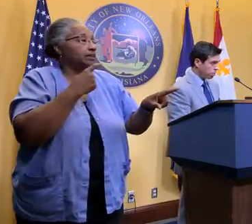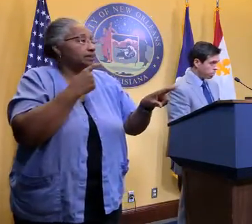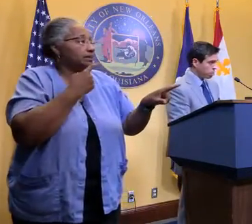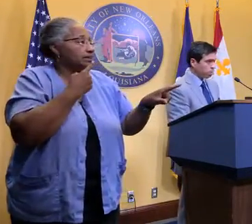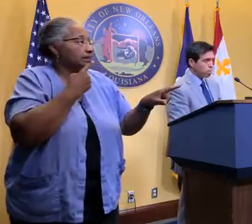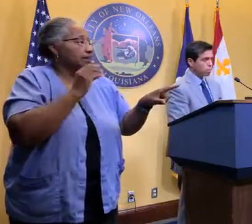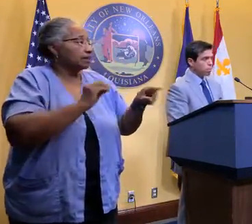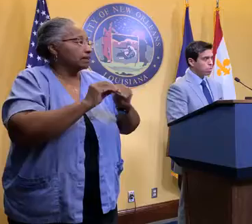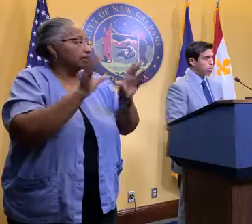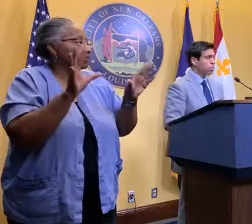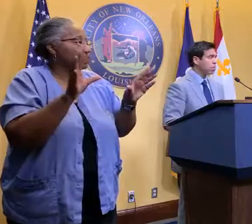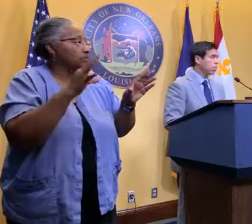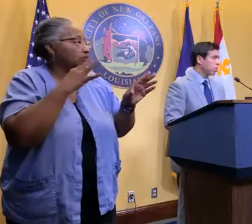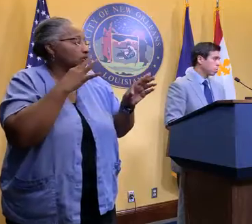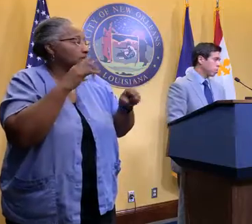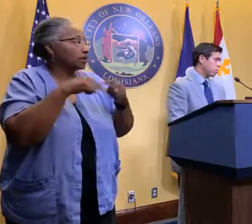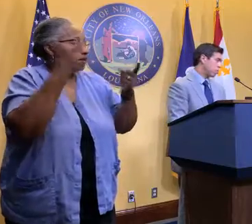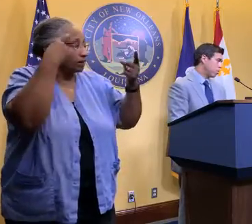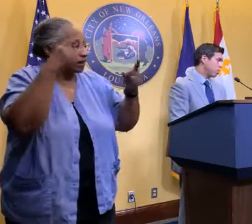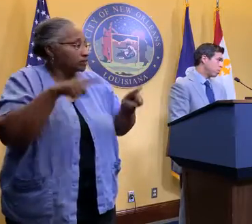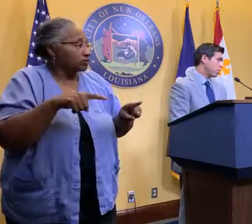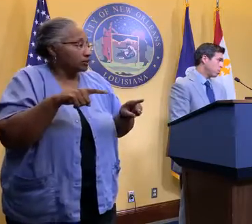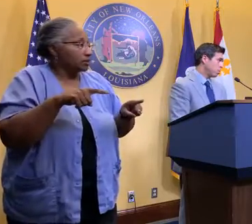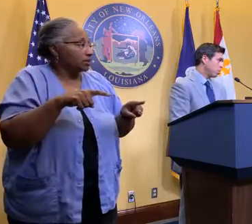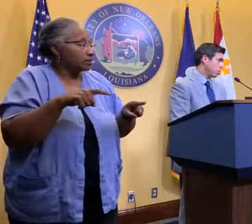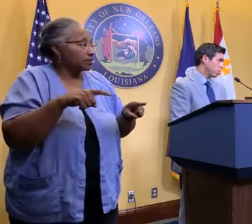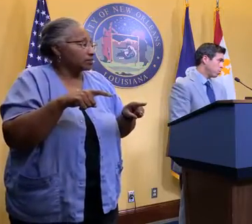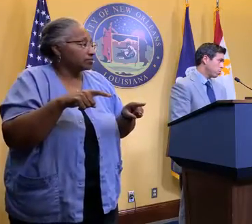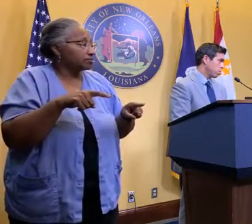the contracts and